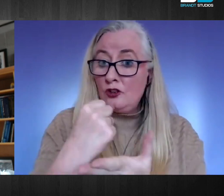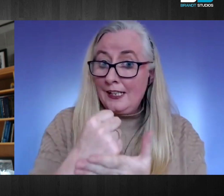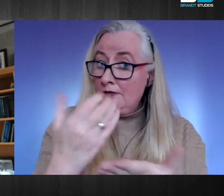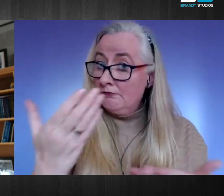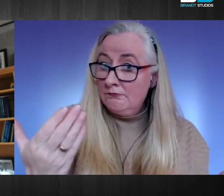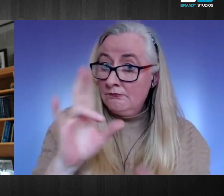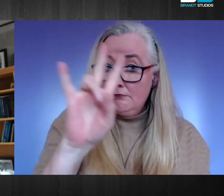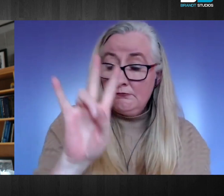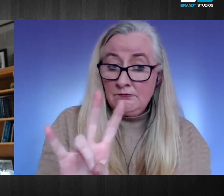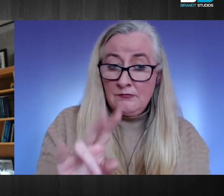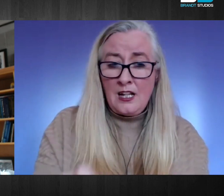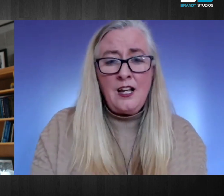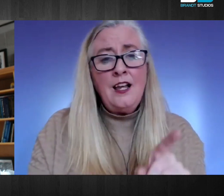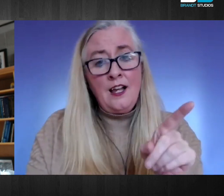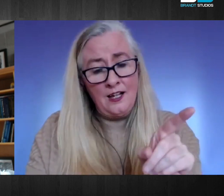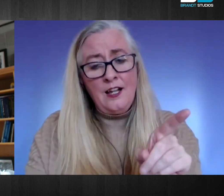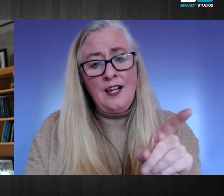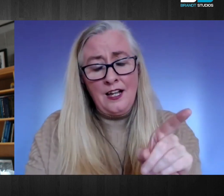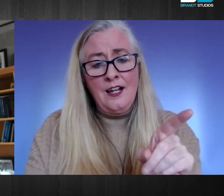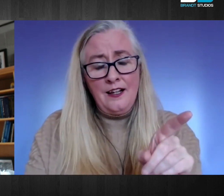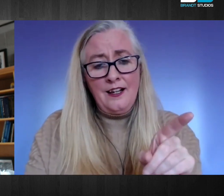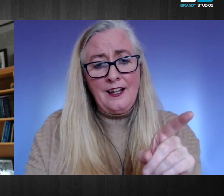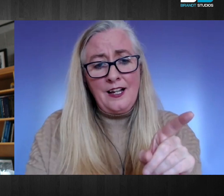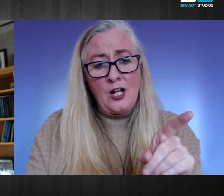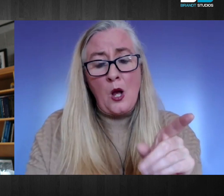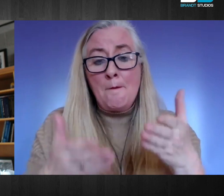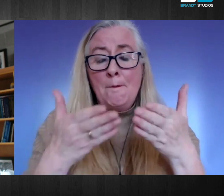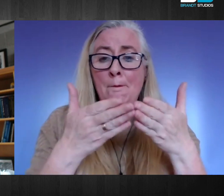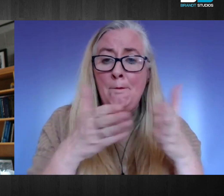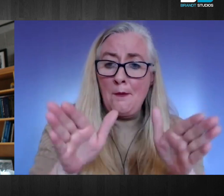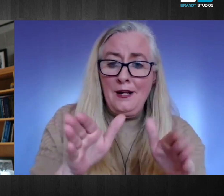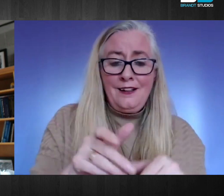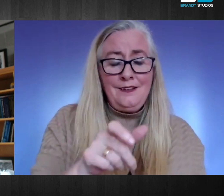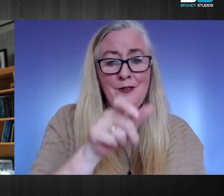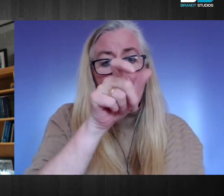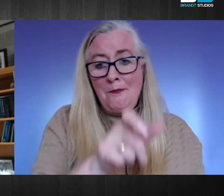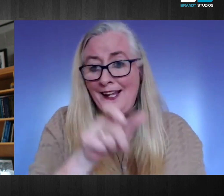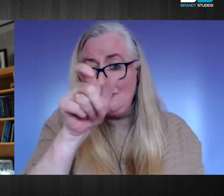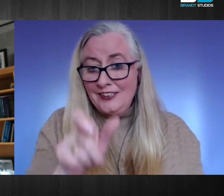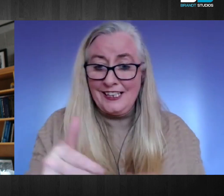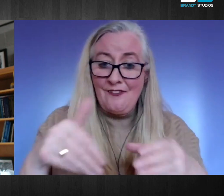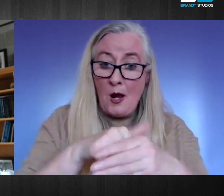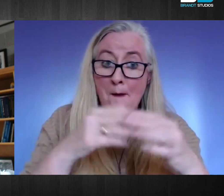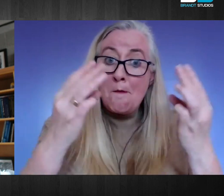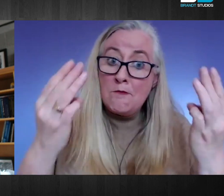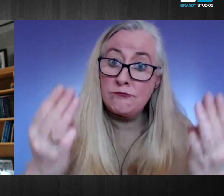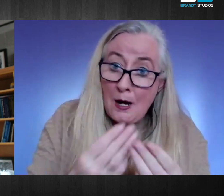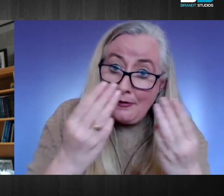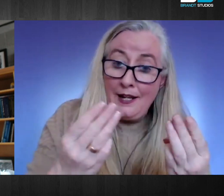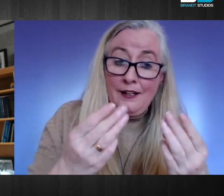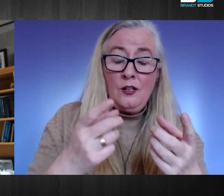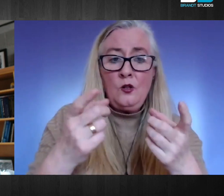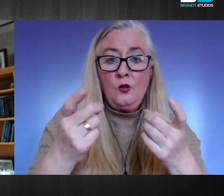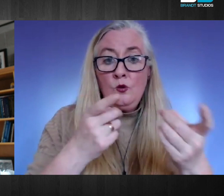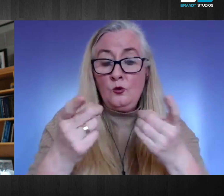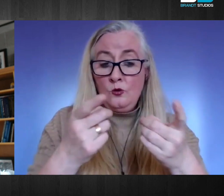Yeah, I think that doing public and patient involvement properly, doing it well,